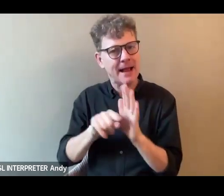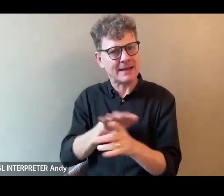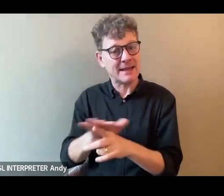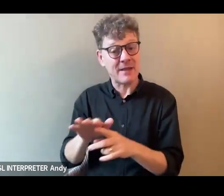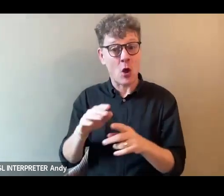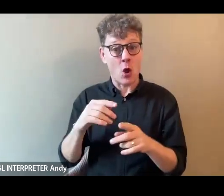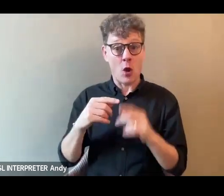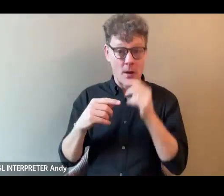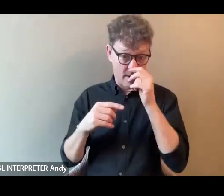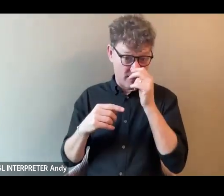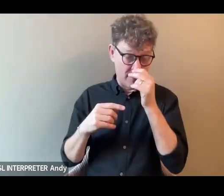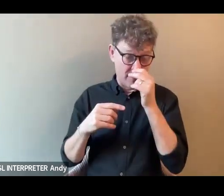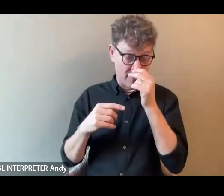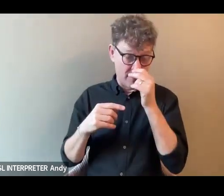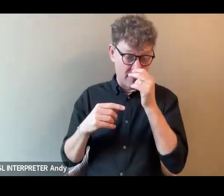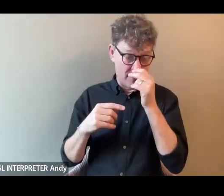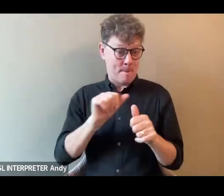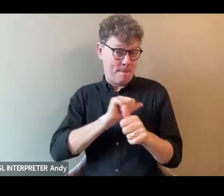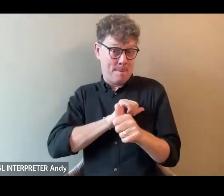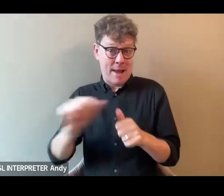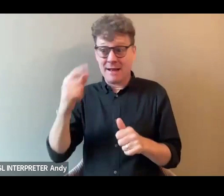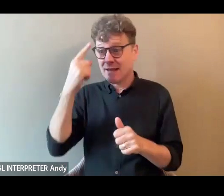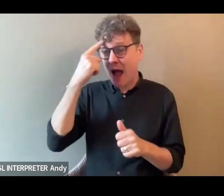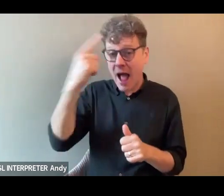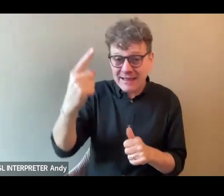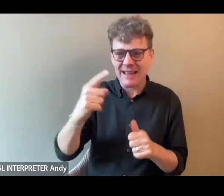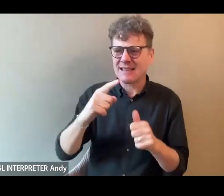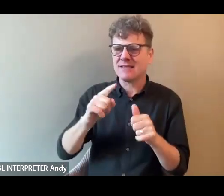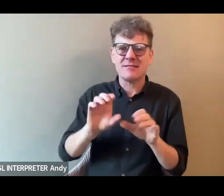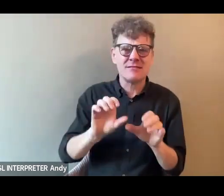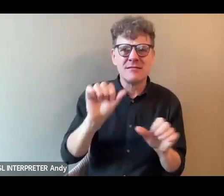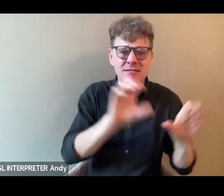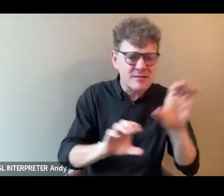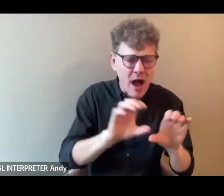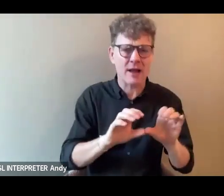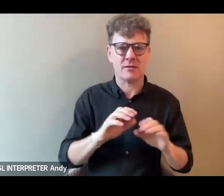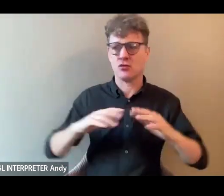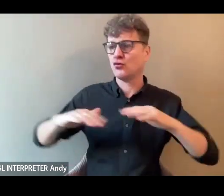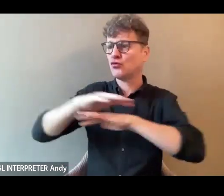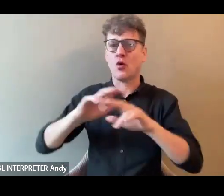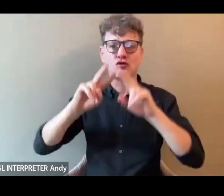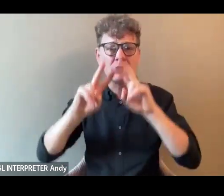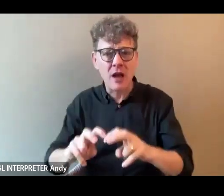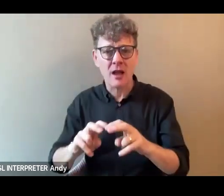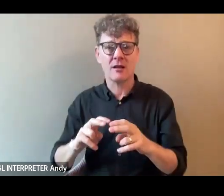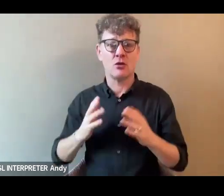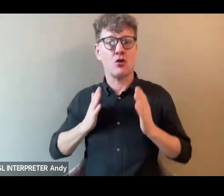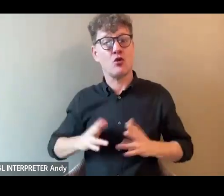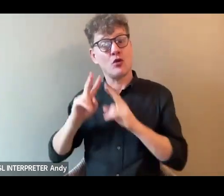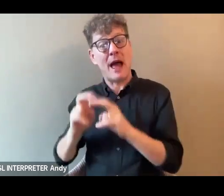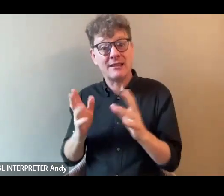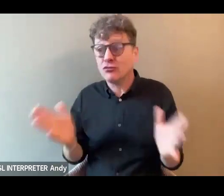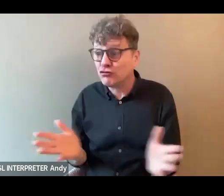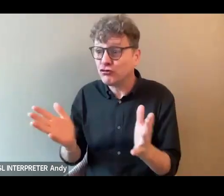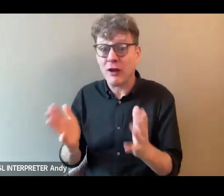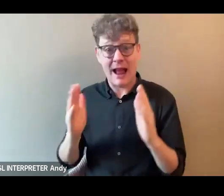the best research and best ideas to push the best science or social science or humanities research, and do so equitably and fairly, but